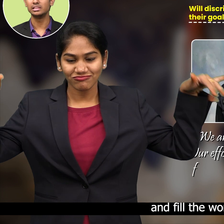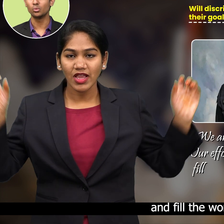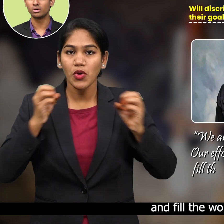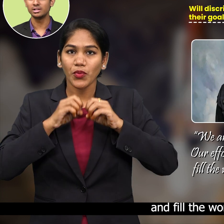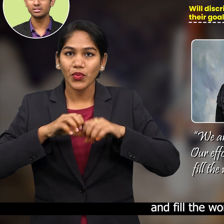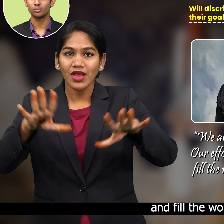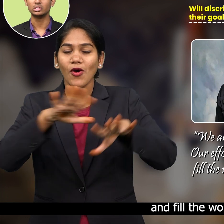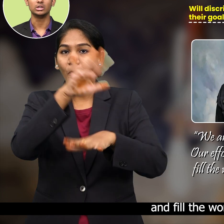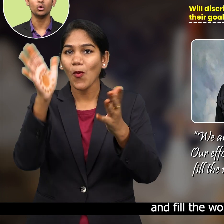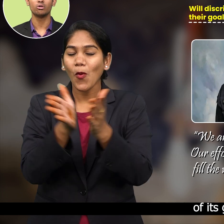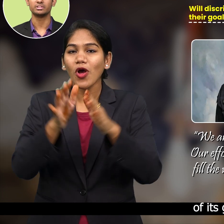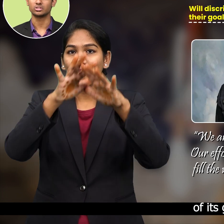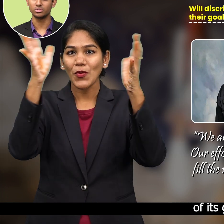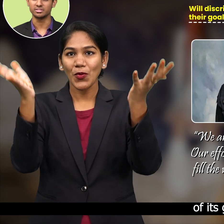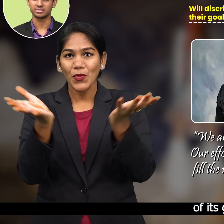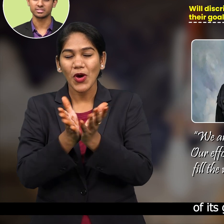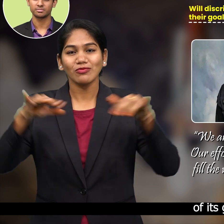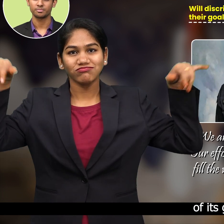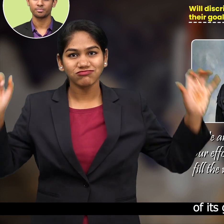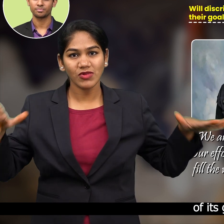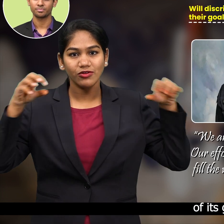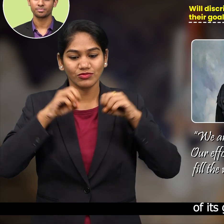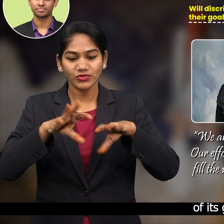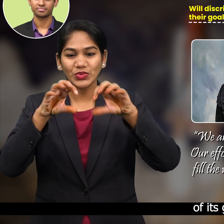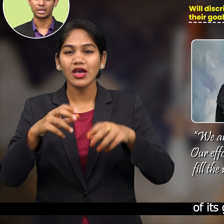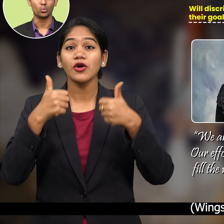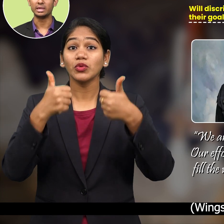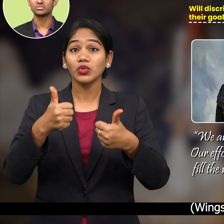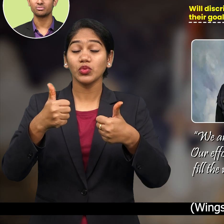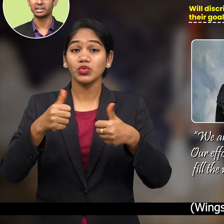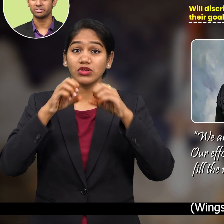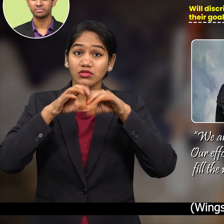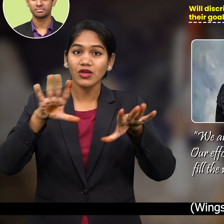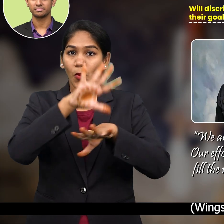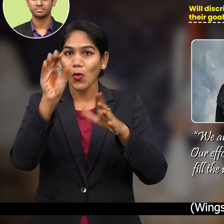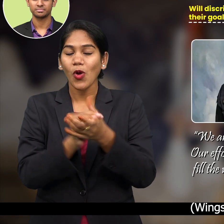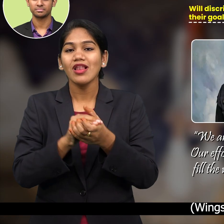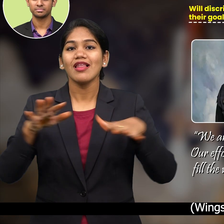and fill the world with the glow of its goodness. Wings of fire.